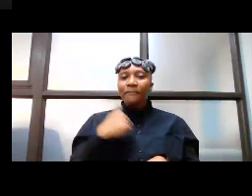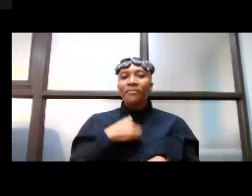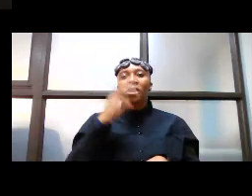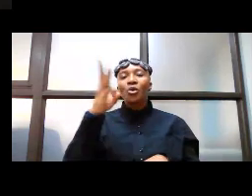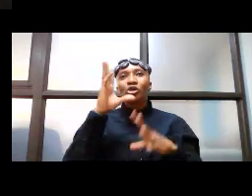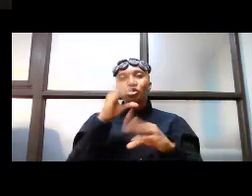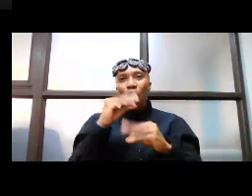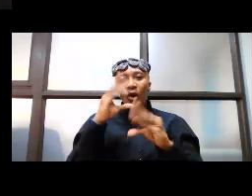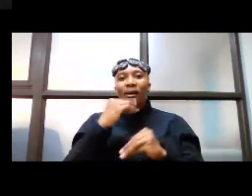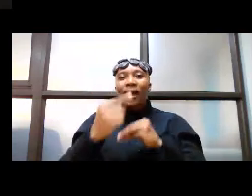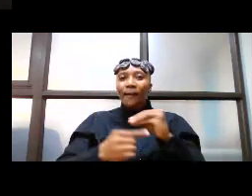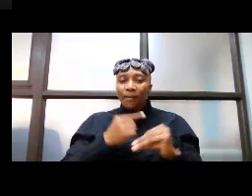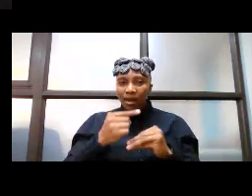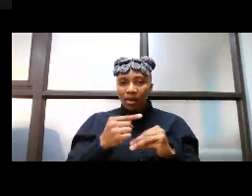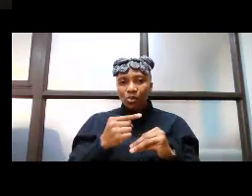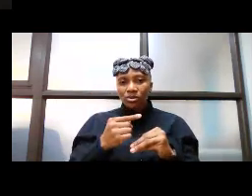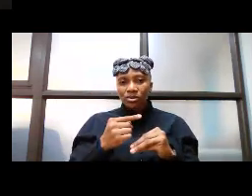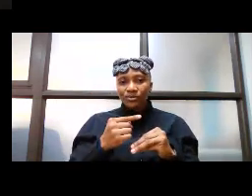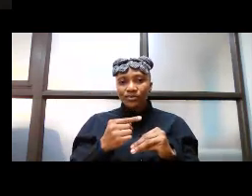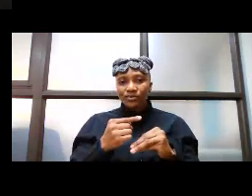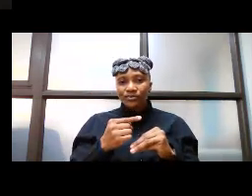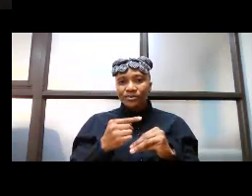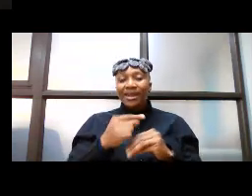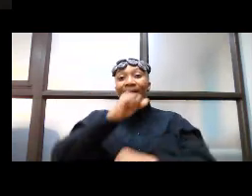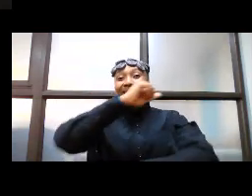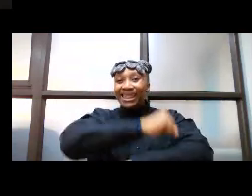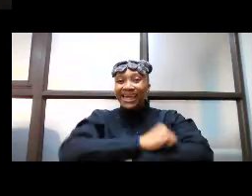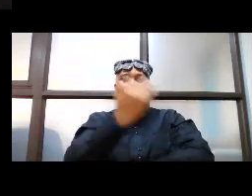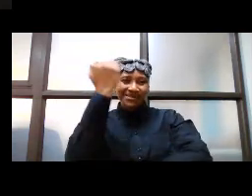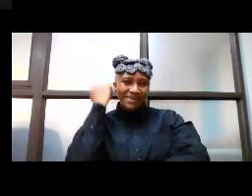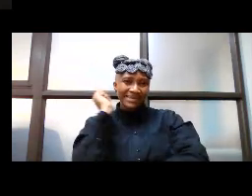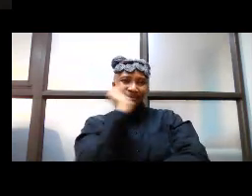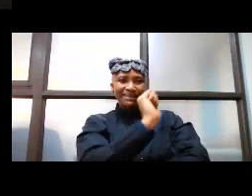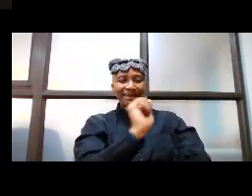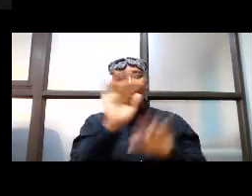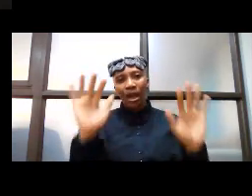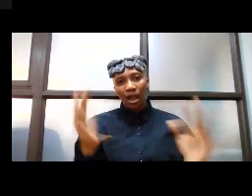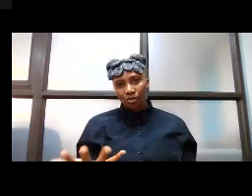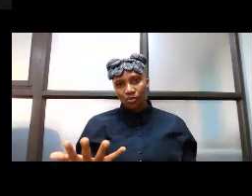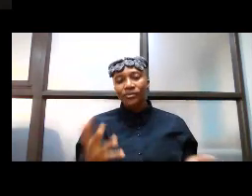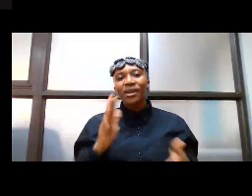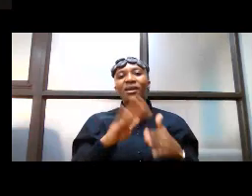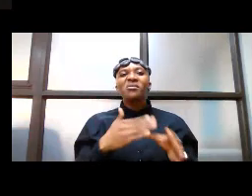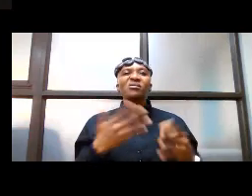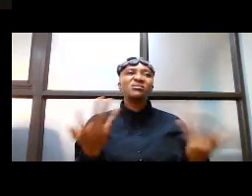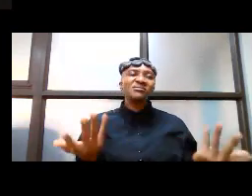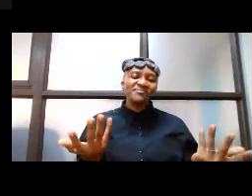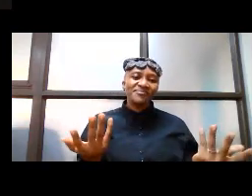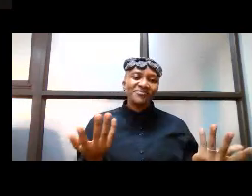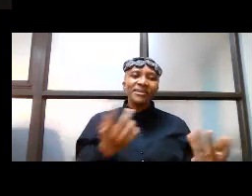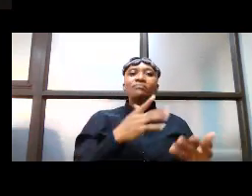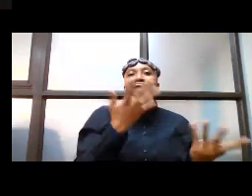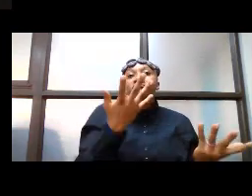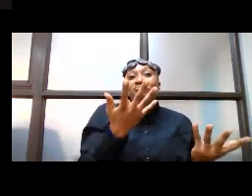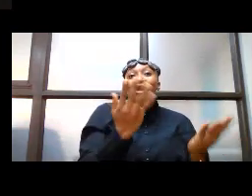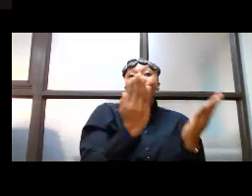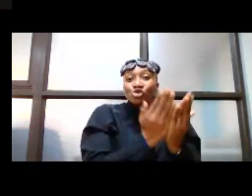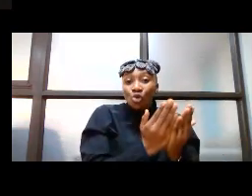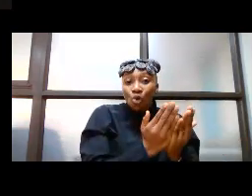about the learner's experience, because it's one thing to talk about the school